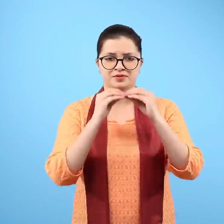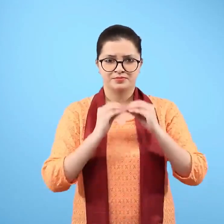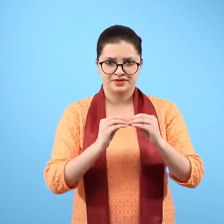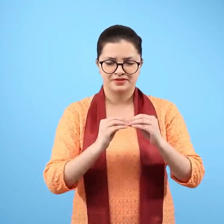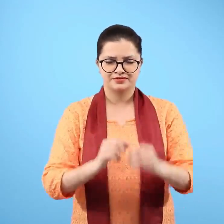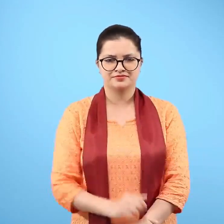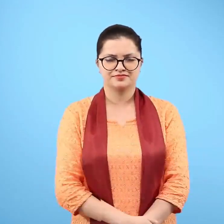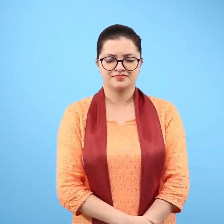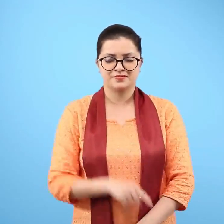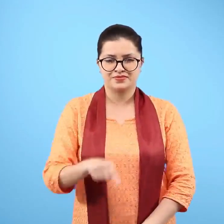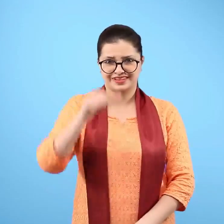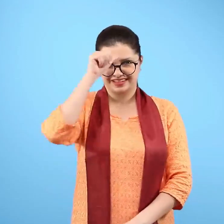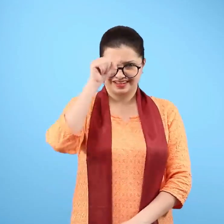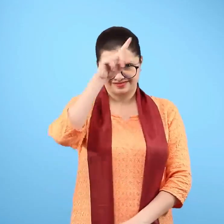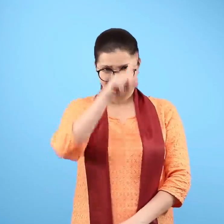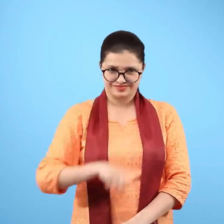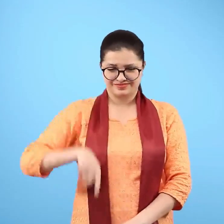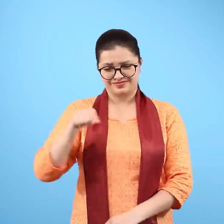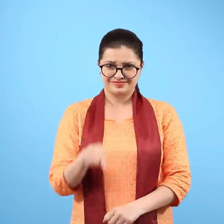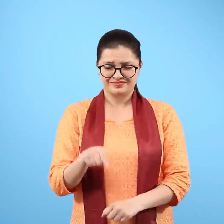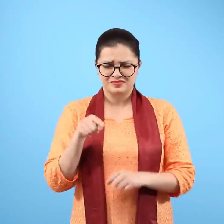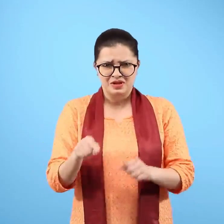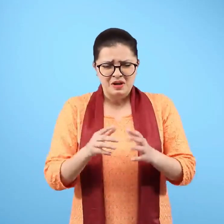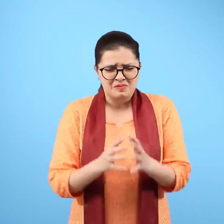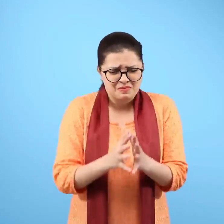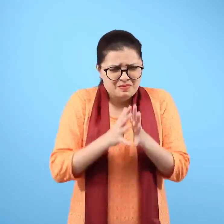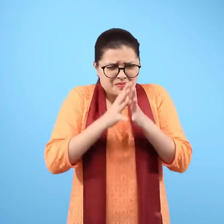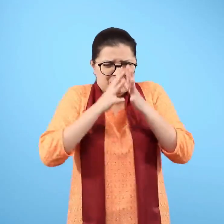B. Which state has the largest area?